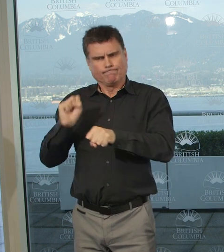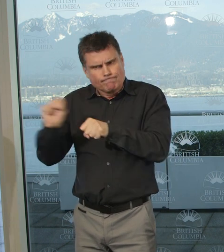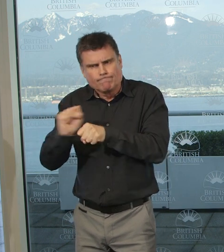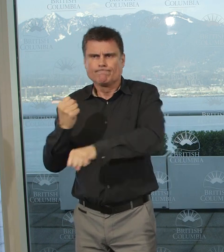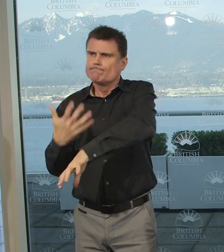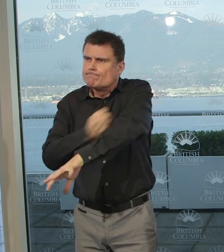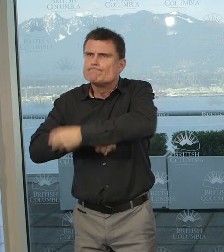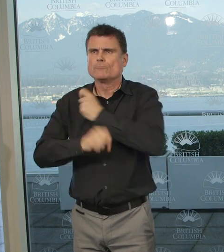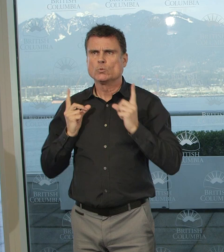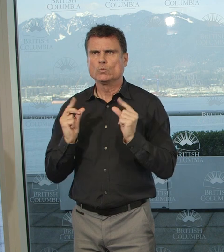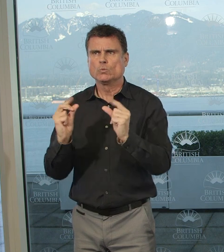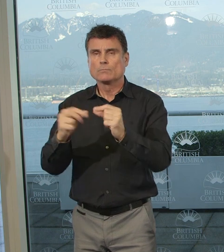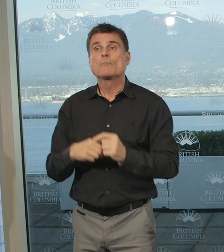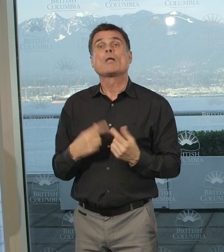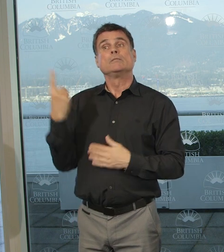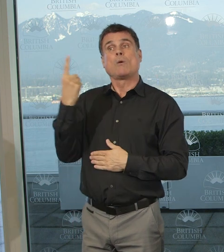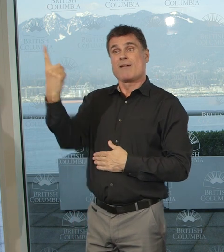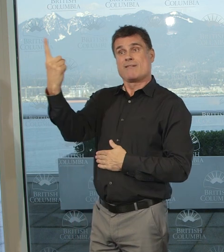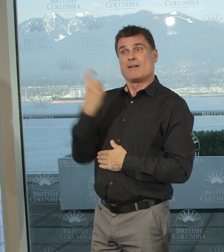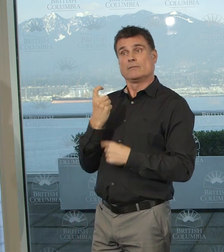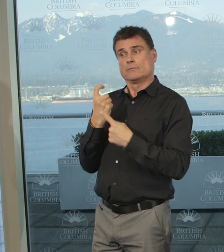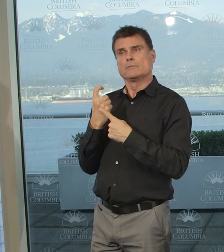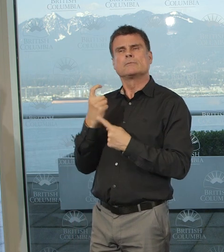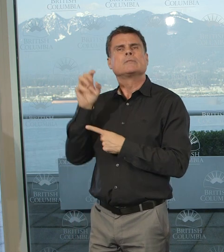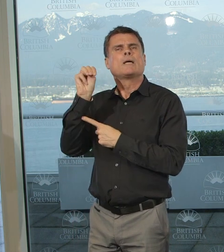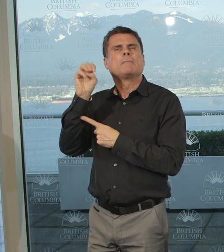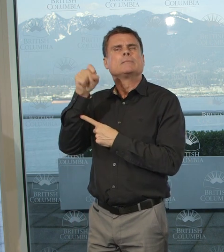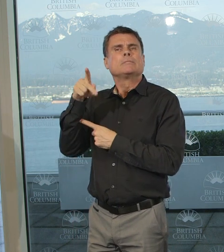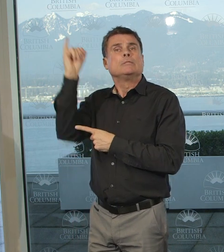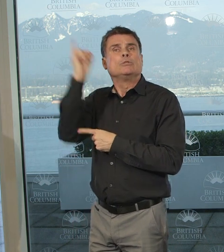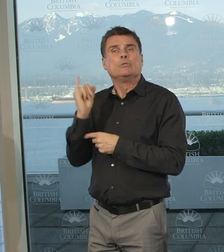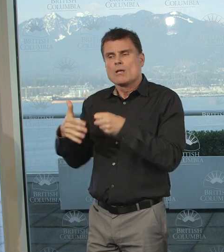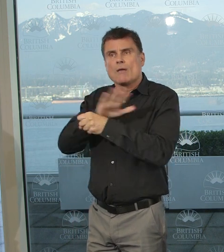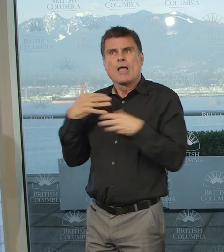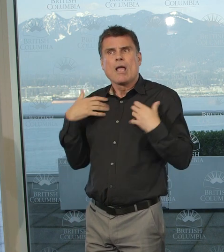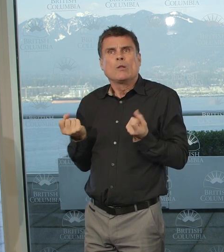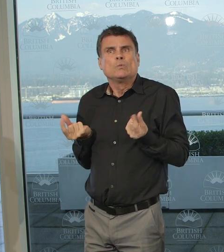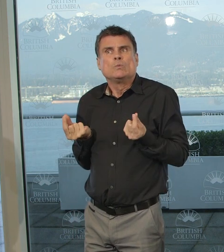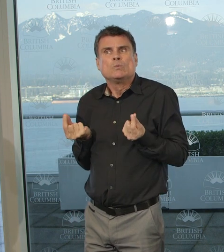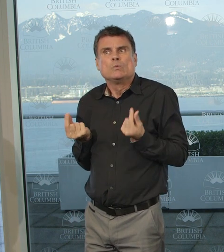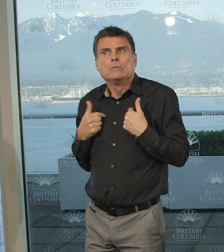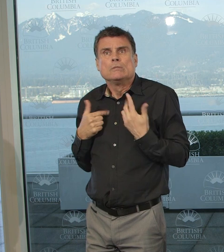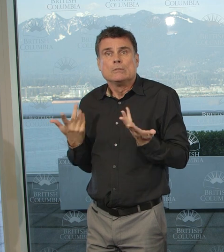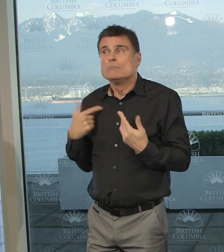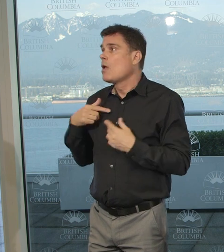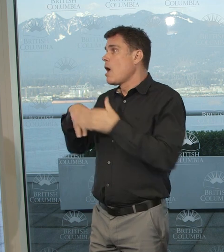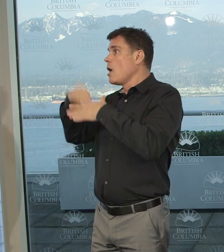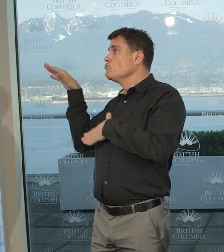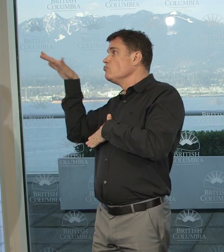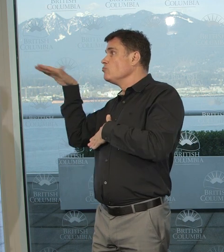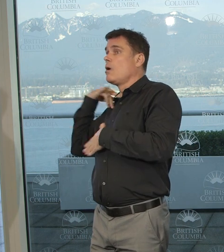yesterday about MSP coverage for people returning to British Columbia. The chair of the Medical Services Commission has made the